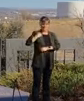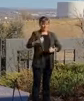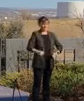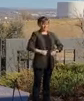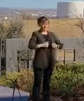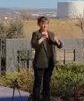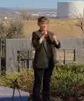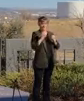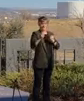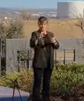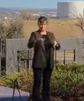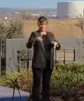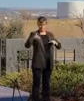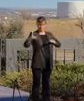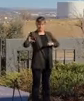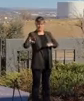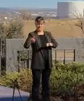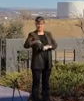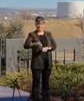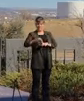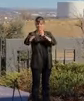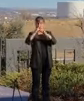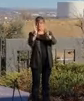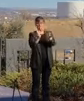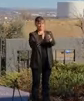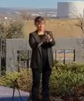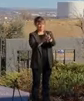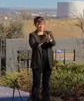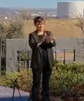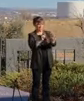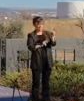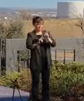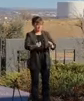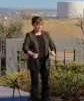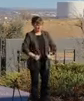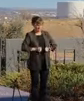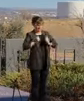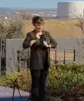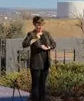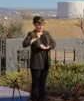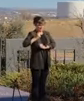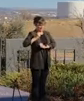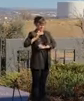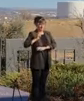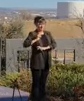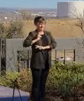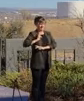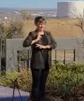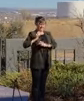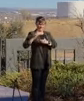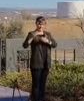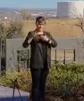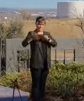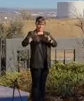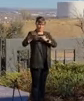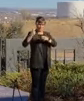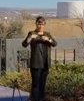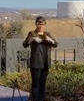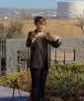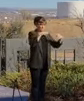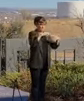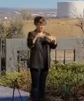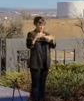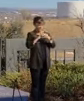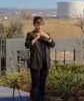deceased, but especially gives thanks to those living veterans who served their country honorably during wartime and